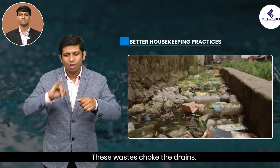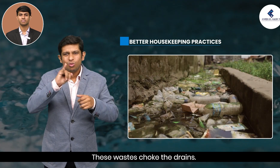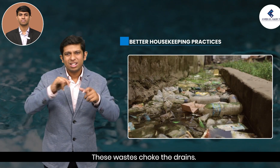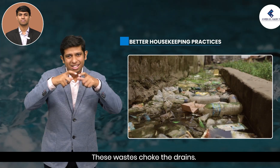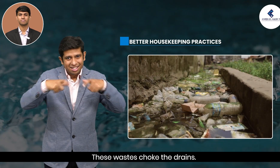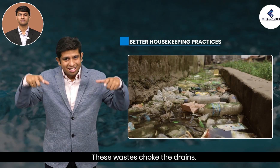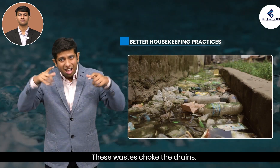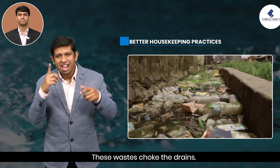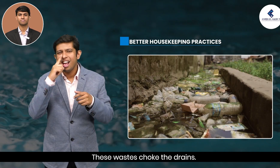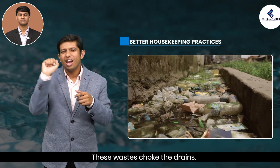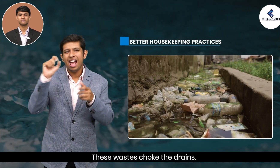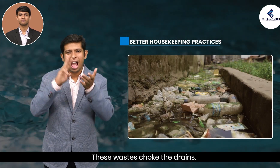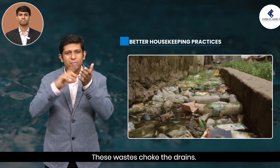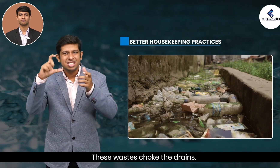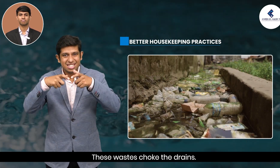drains.